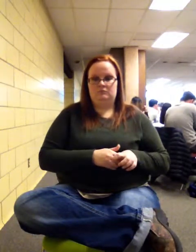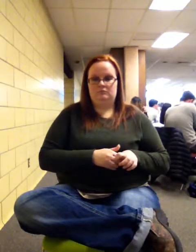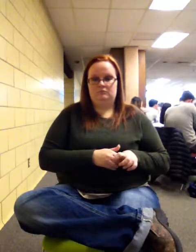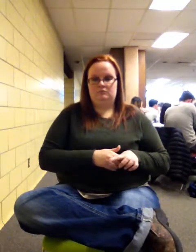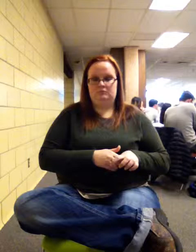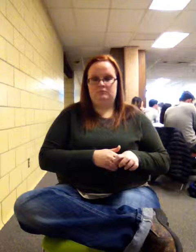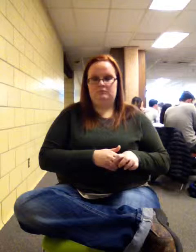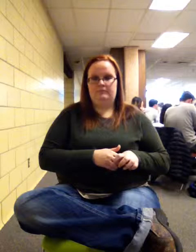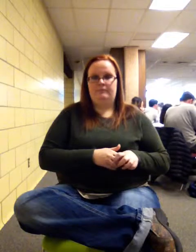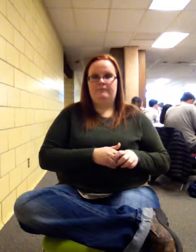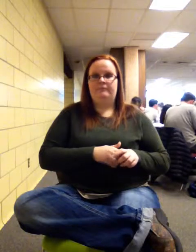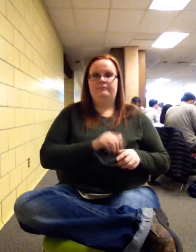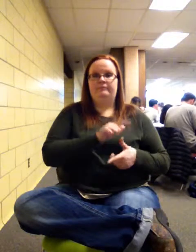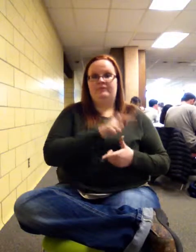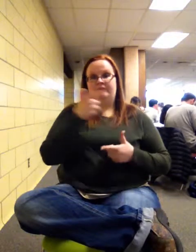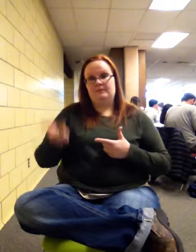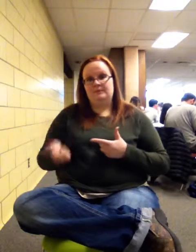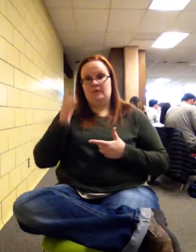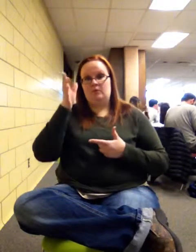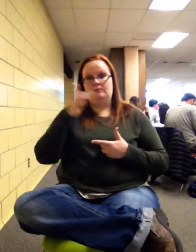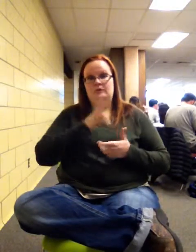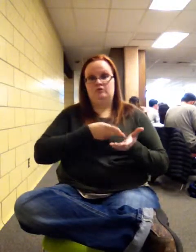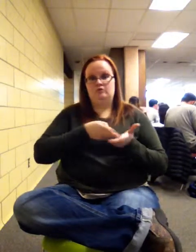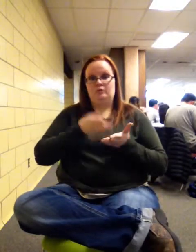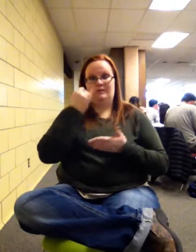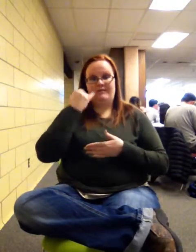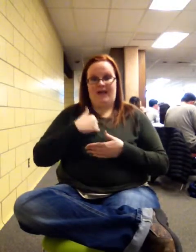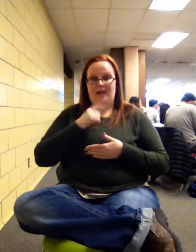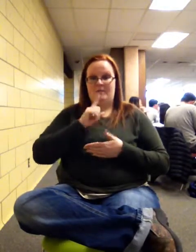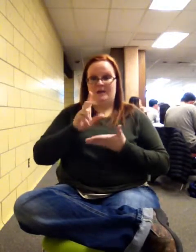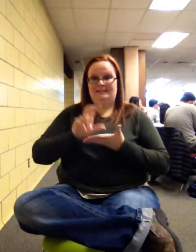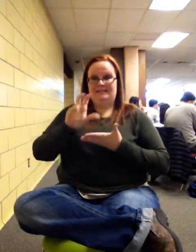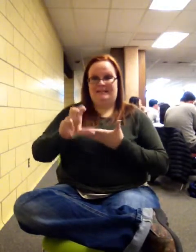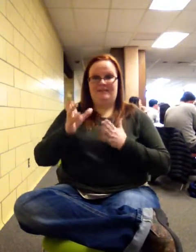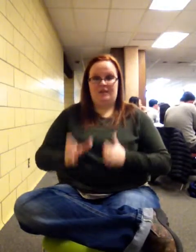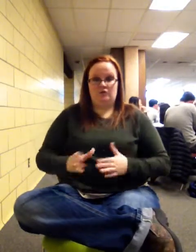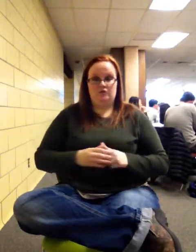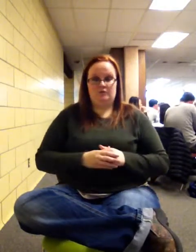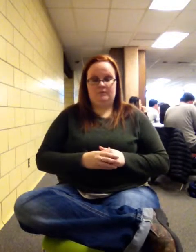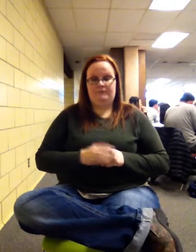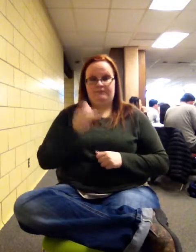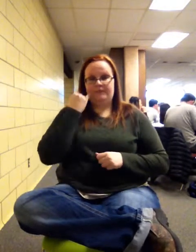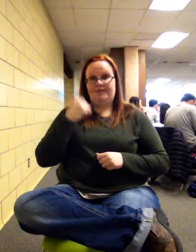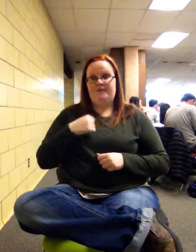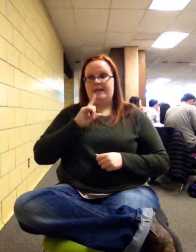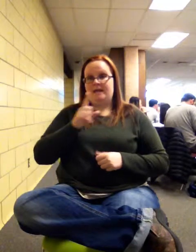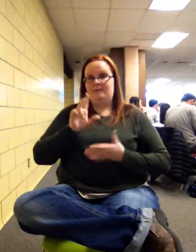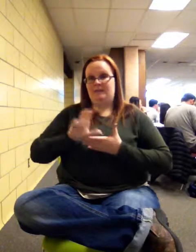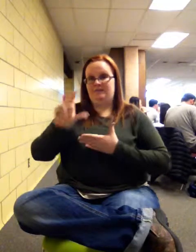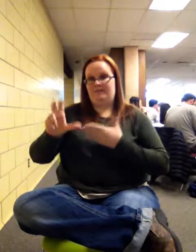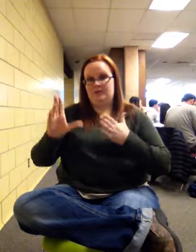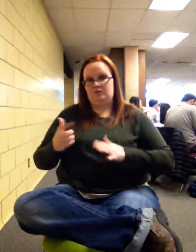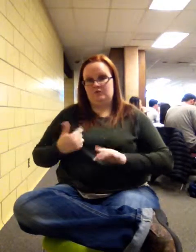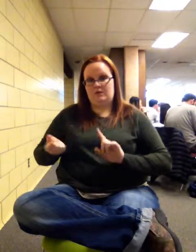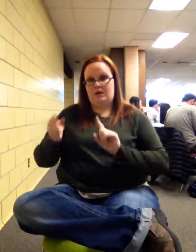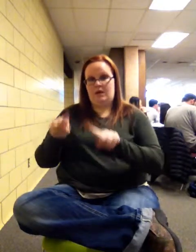The flip side would be true if I was an investor. Because if I'm an investor and I go to the bank and I think